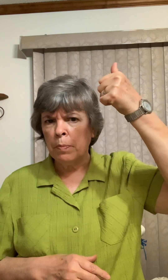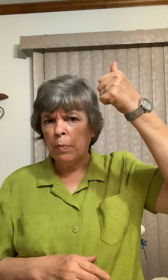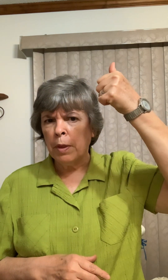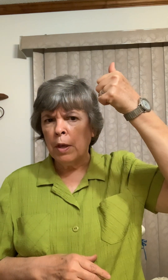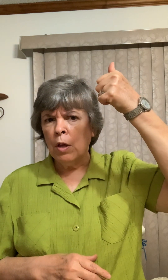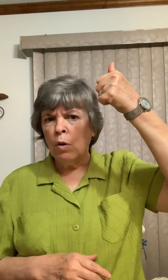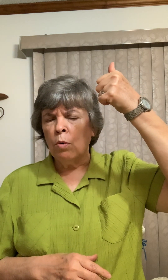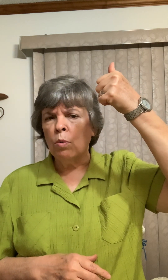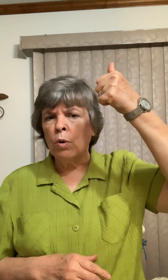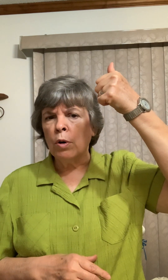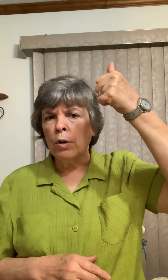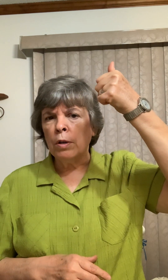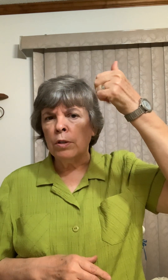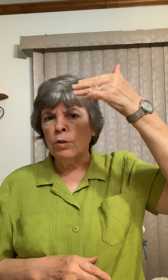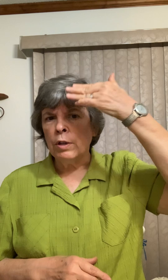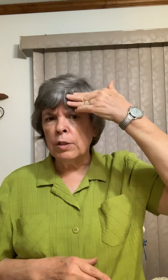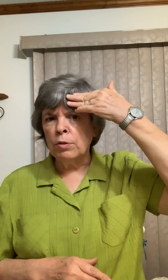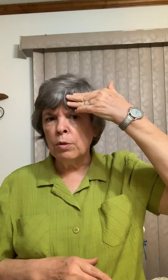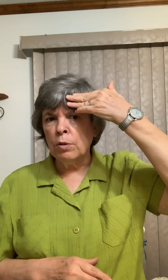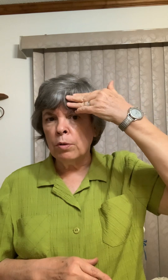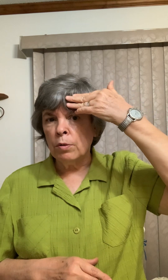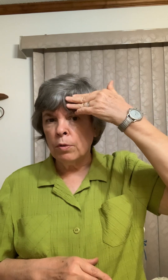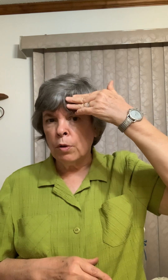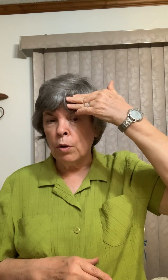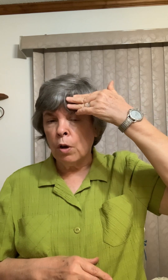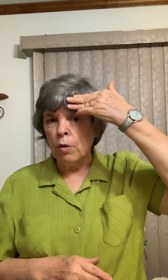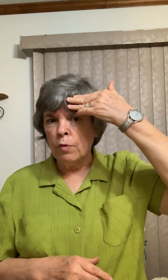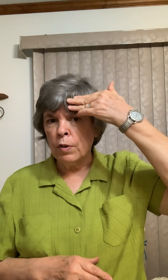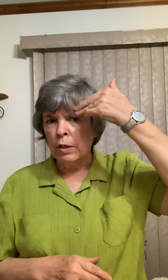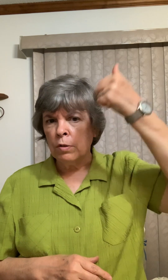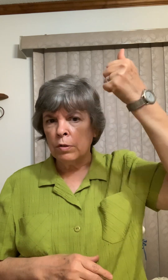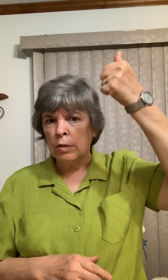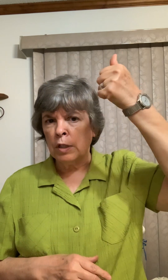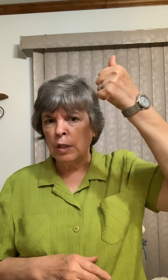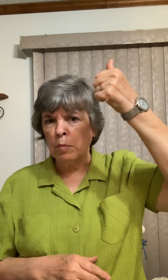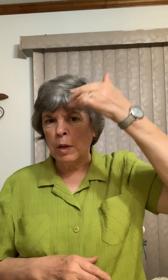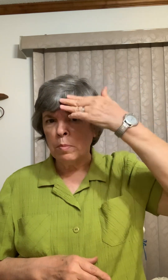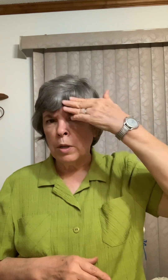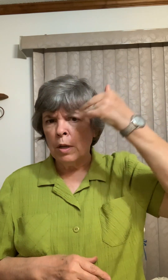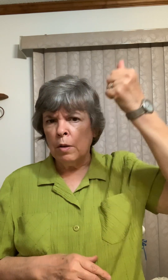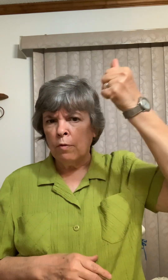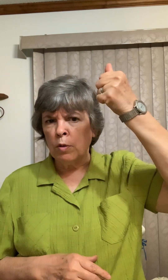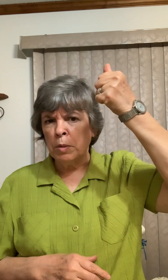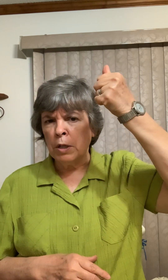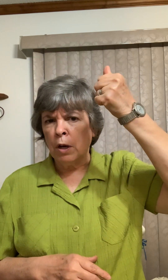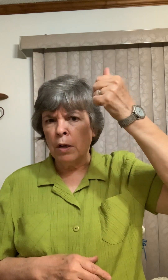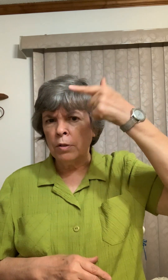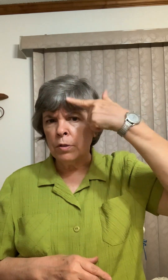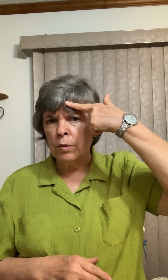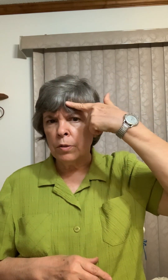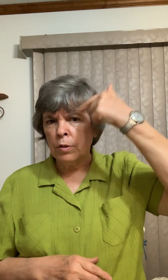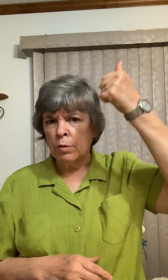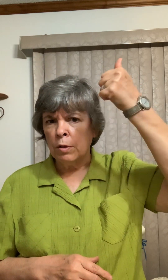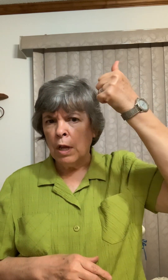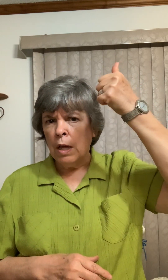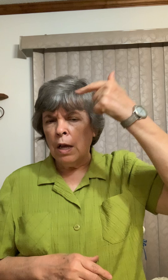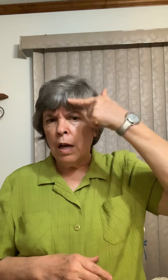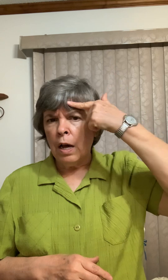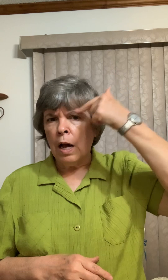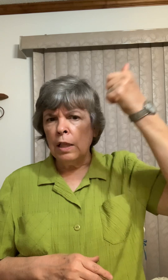or you can do all the fingers and come up. for because. So I